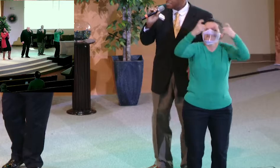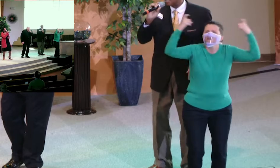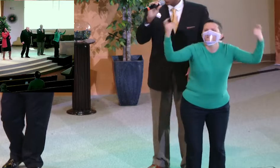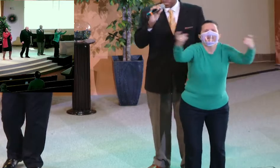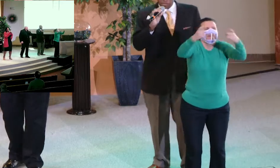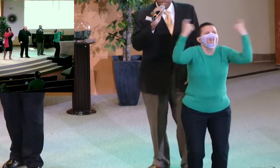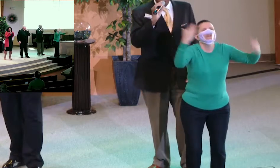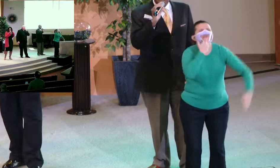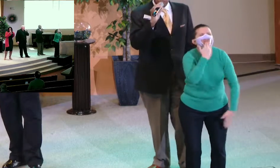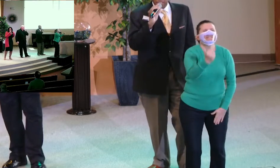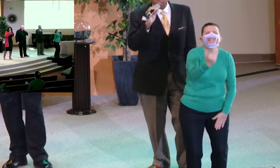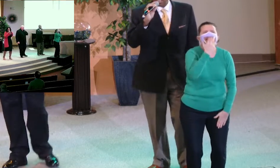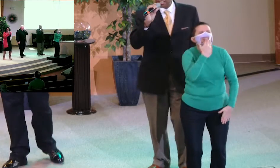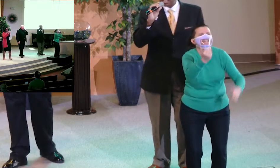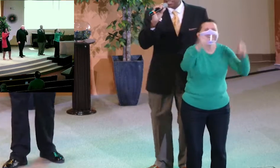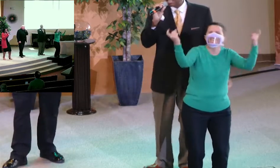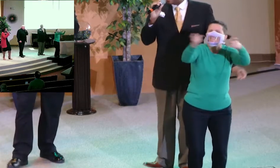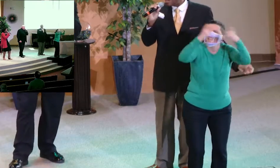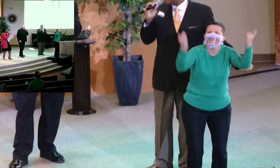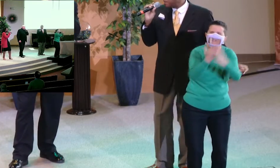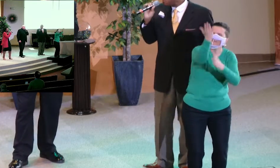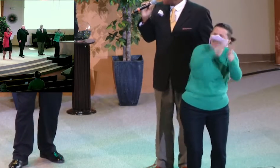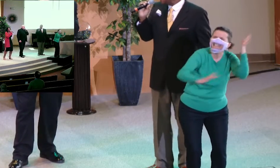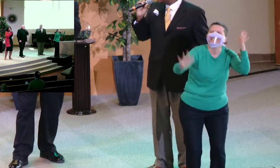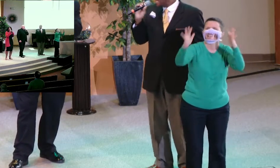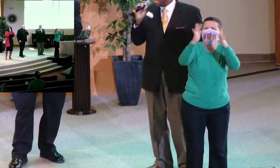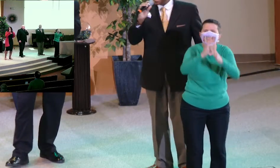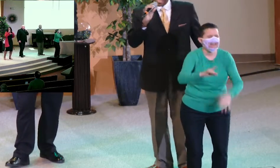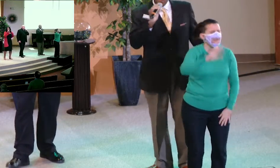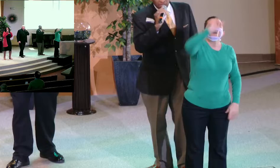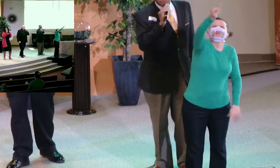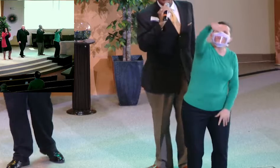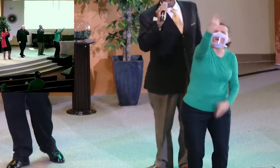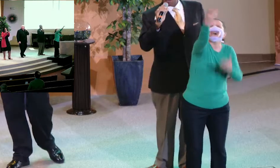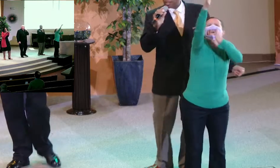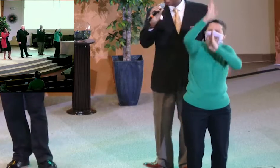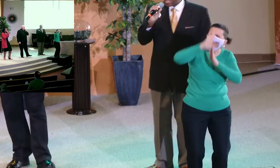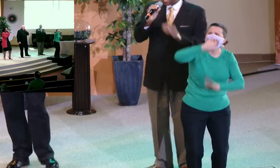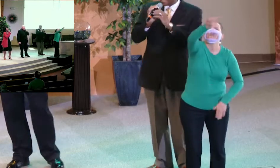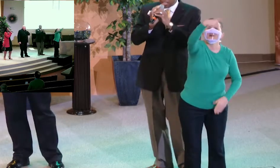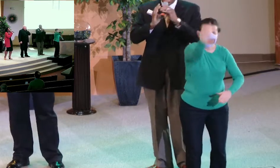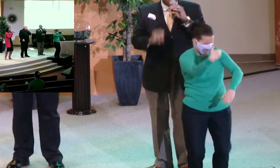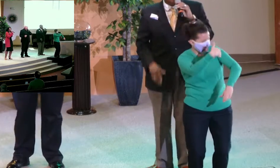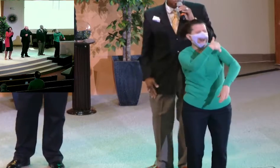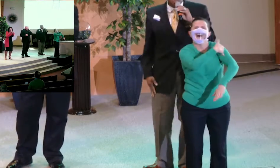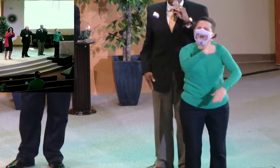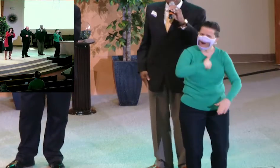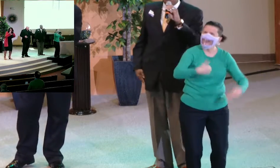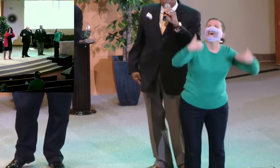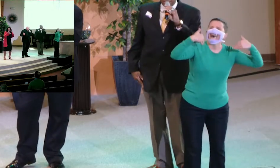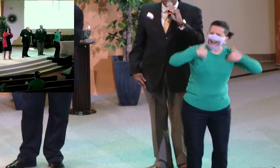got the sweet, sweet victory in Jesus. got the There is but one God and one power. That's why I have